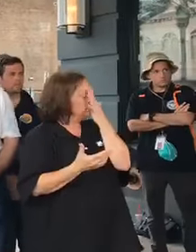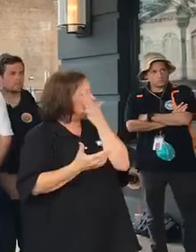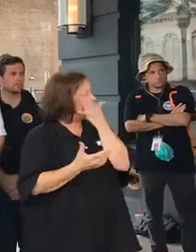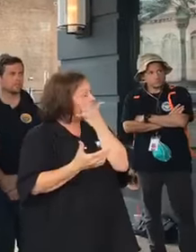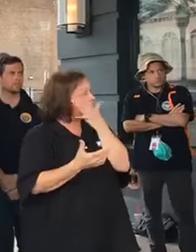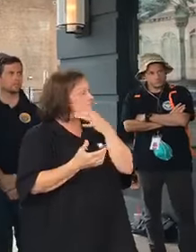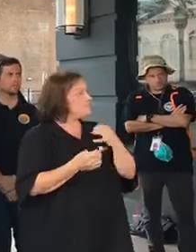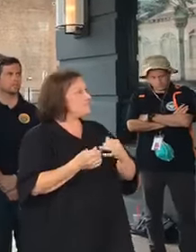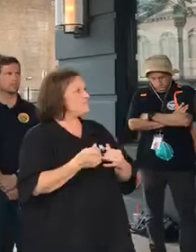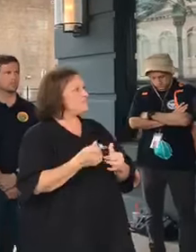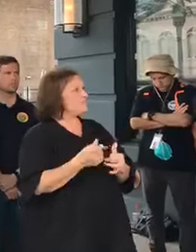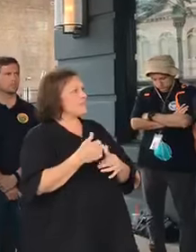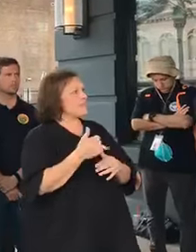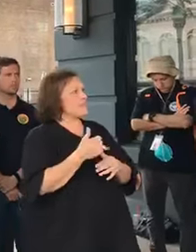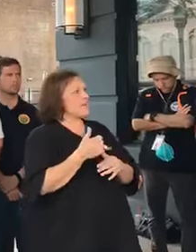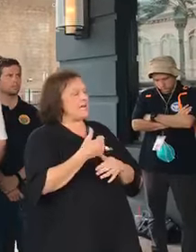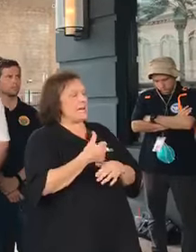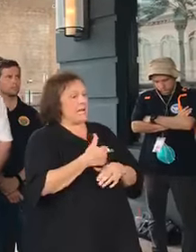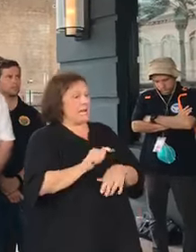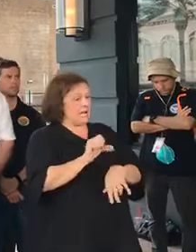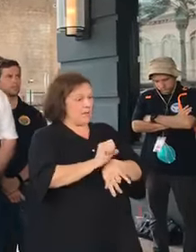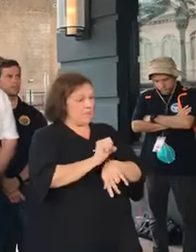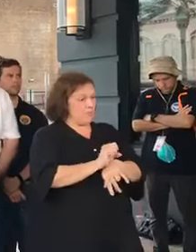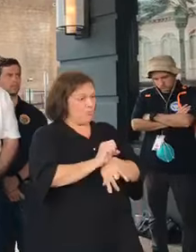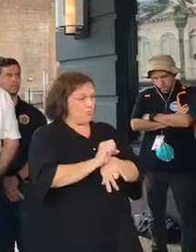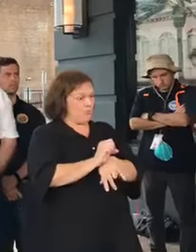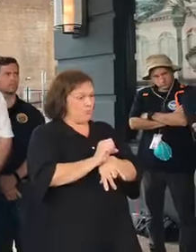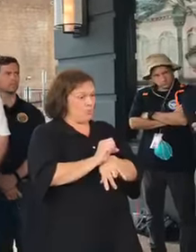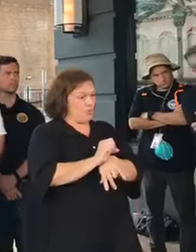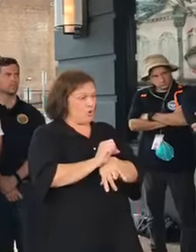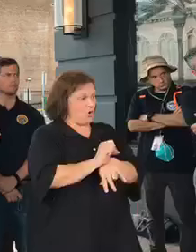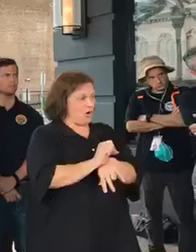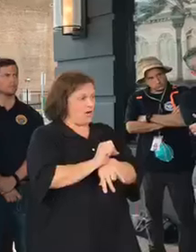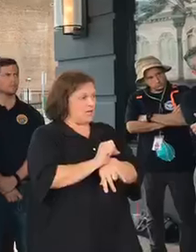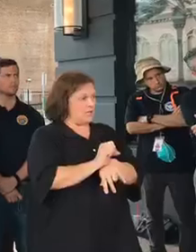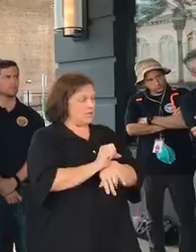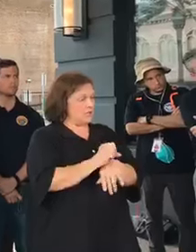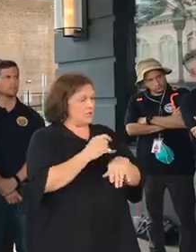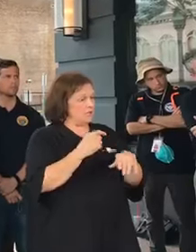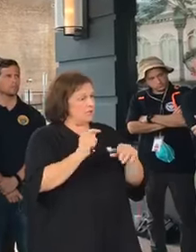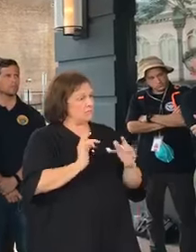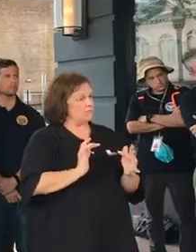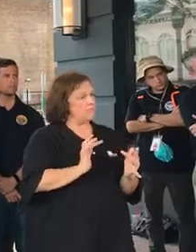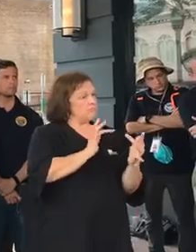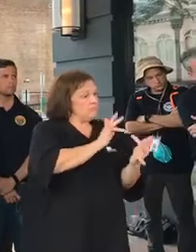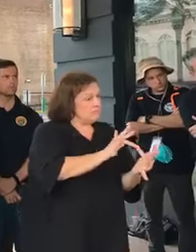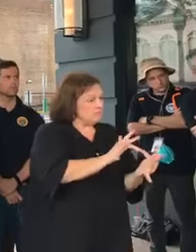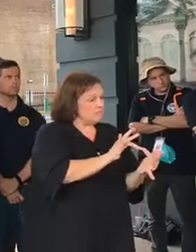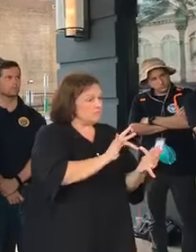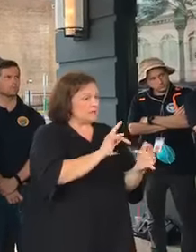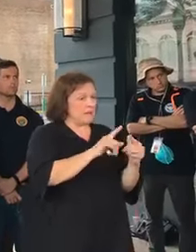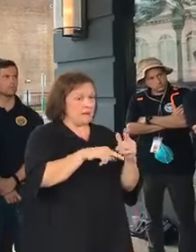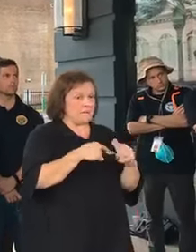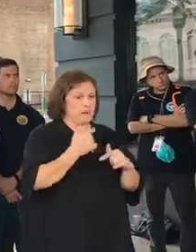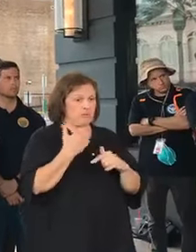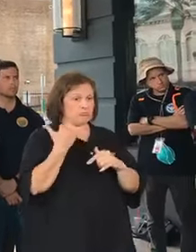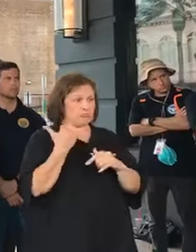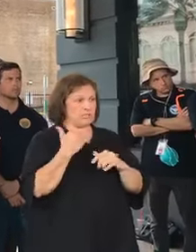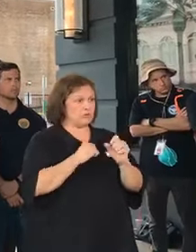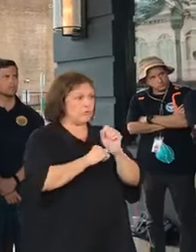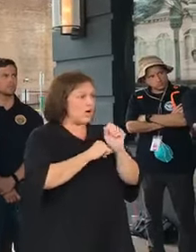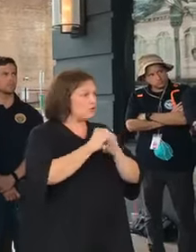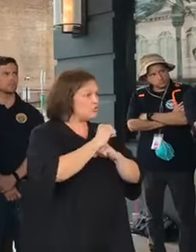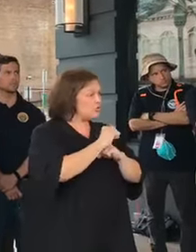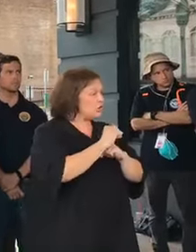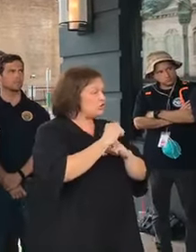of the public or any city or any employees there reached out to the city at all, concerned about the construction and the way it was